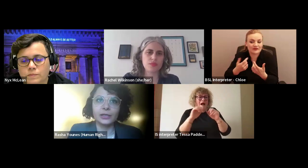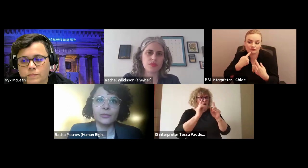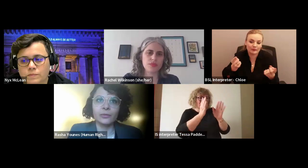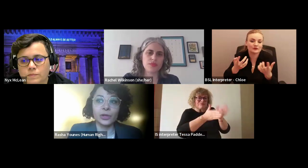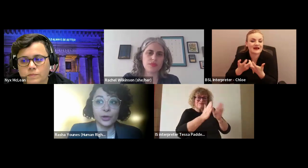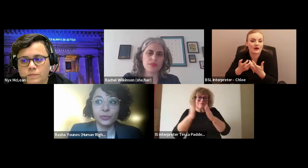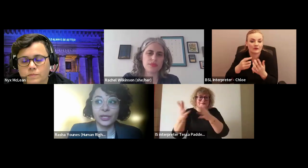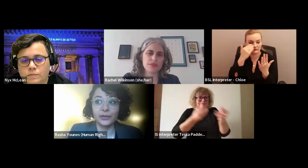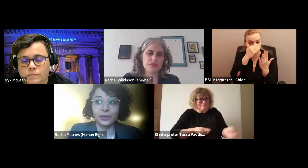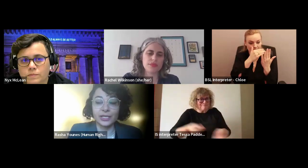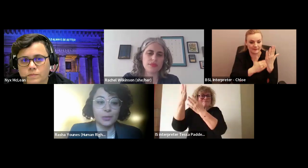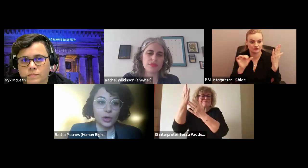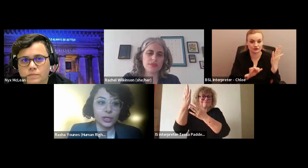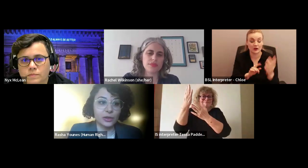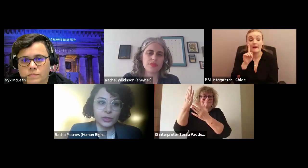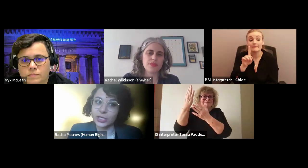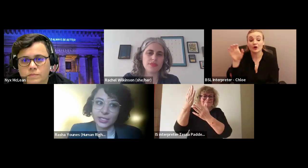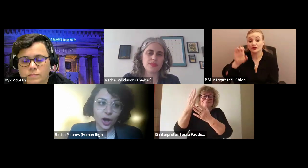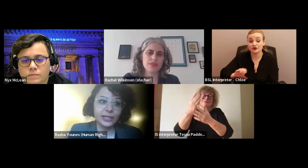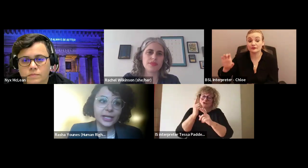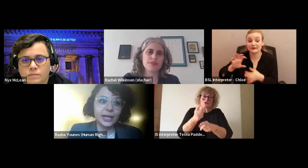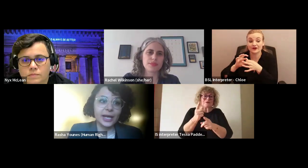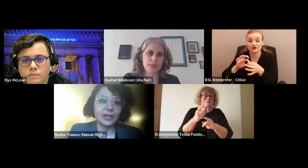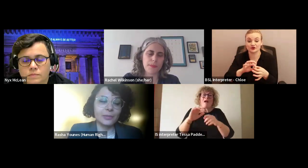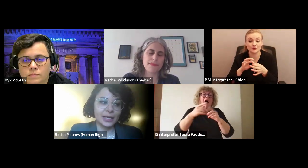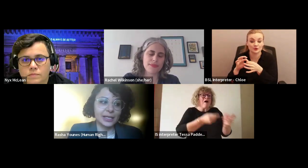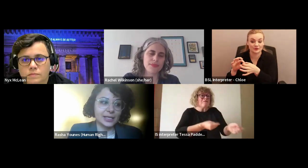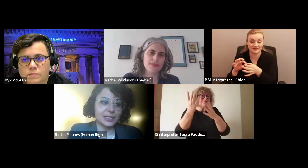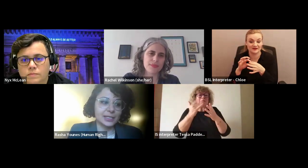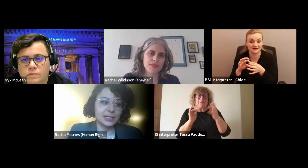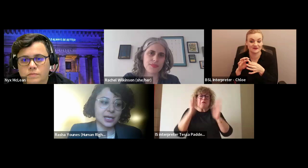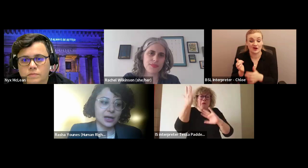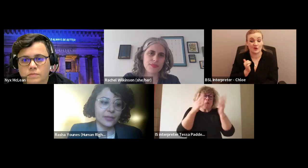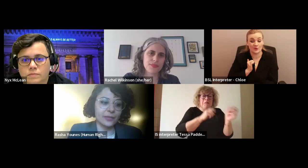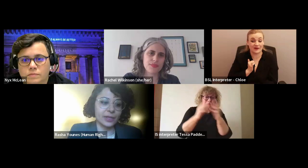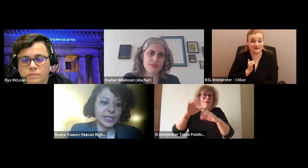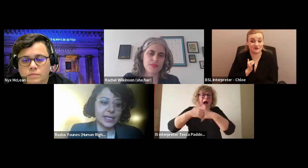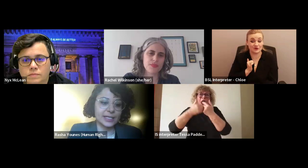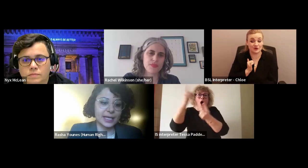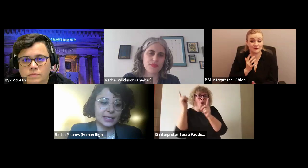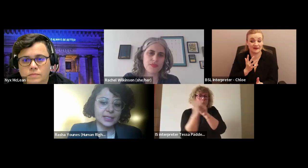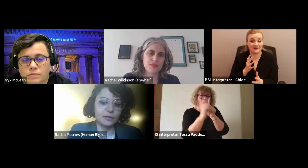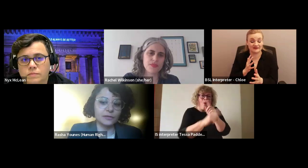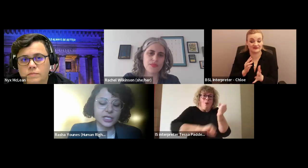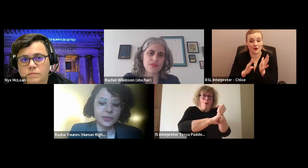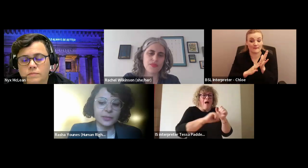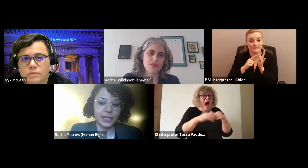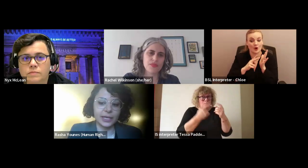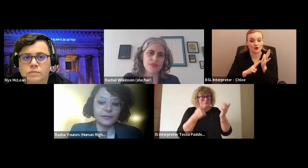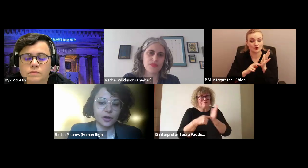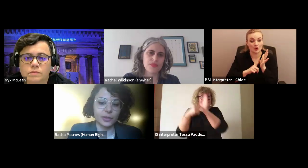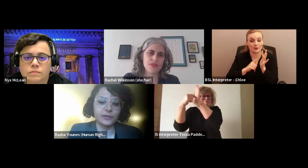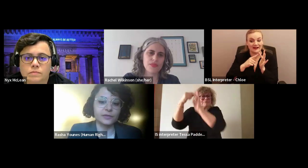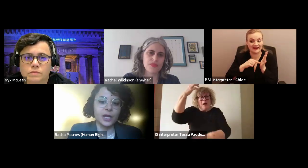also that the European Union is a monolith, which it is not. And in many cases, the DSA itself,